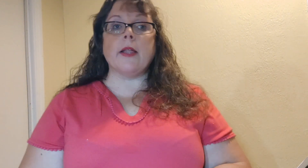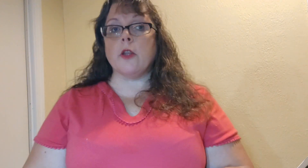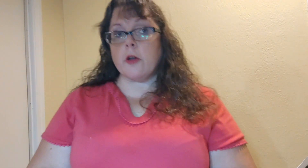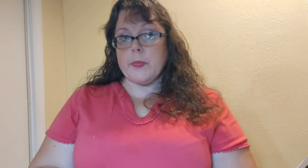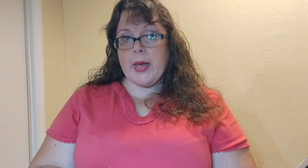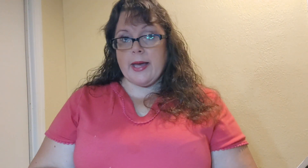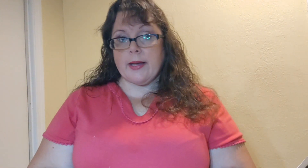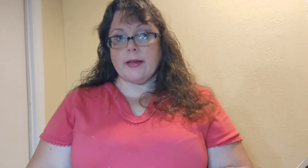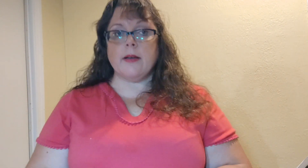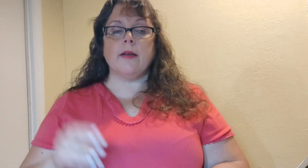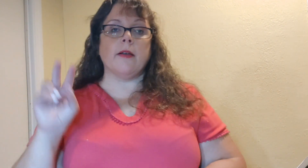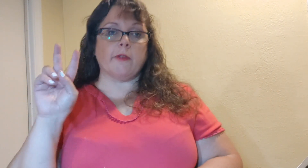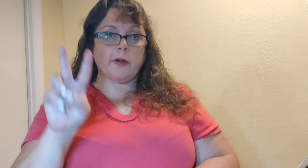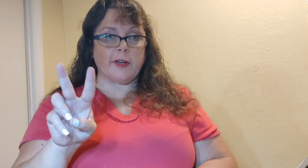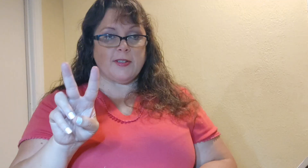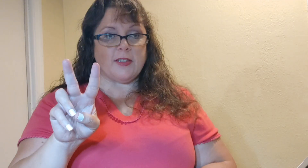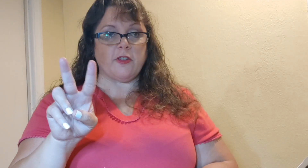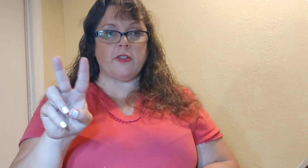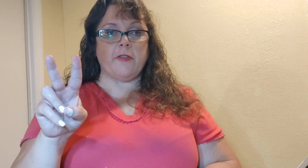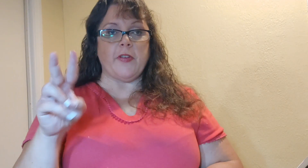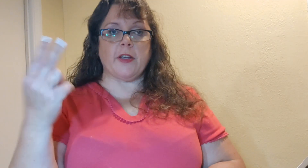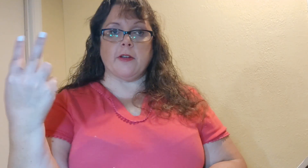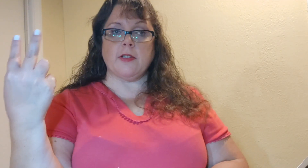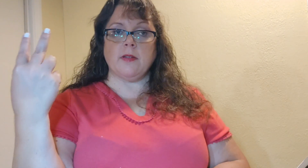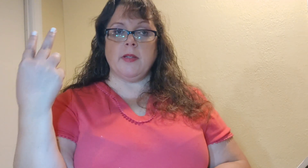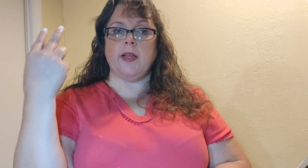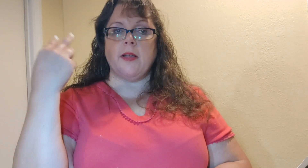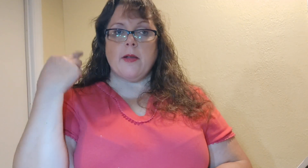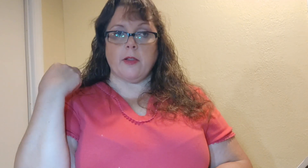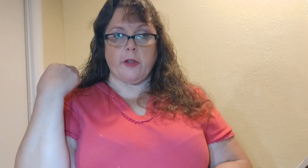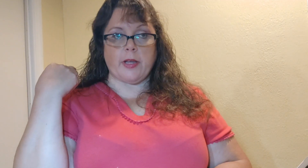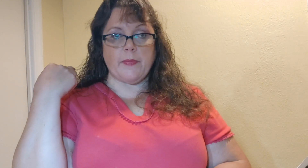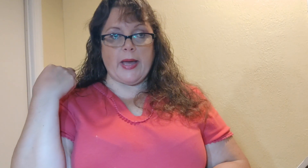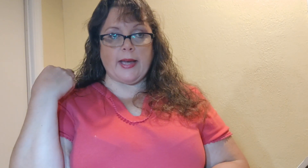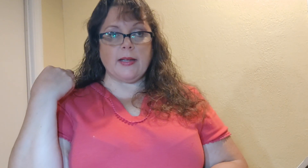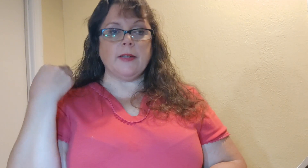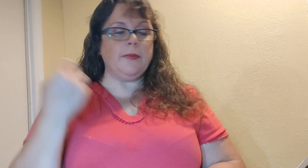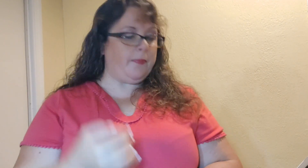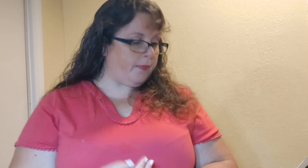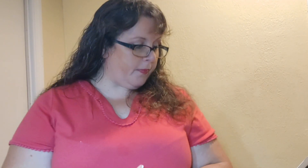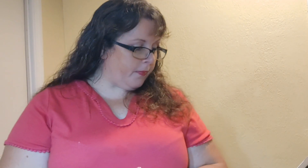And look back, of course, is your 2 fingers looking back.